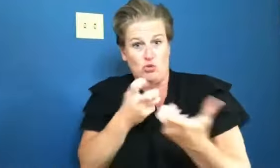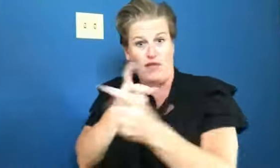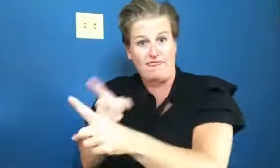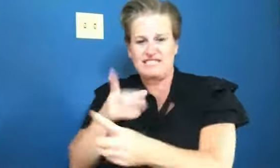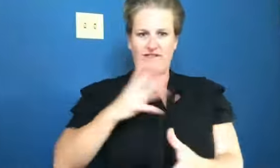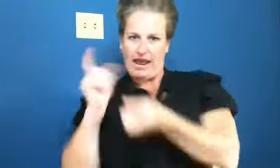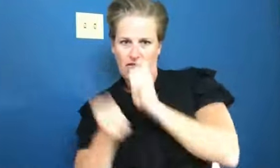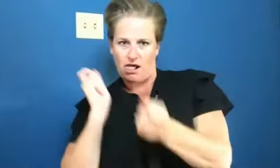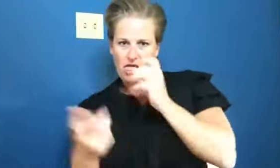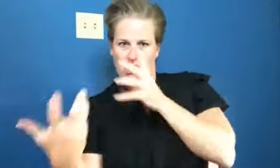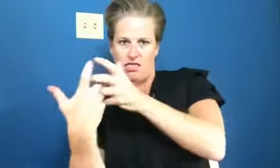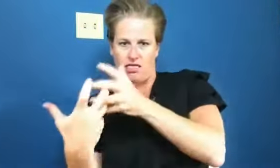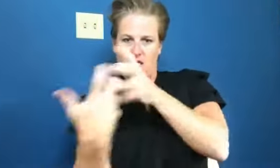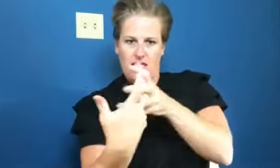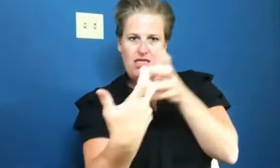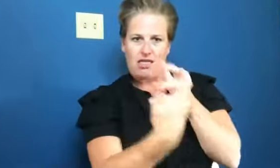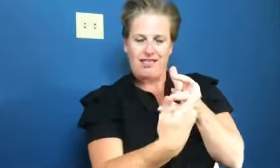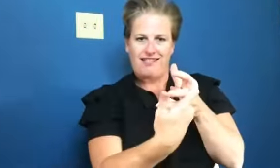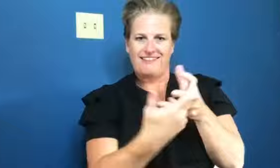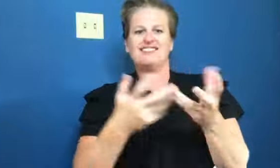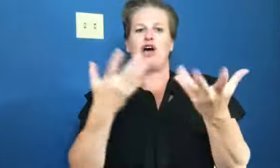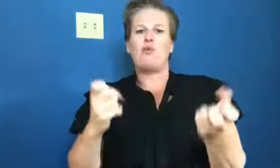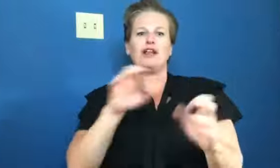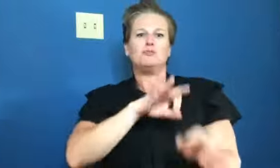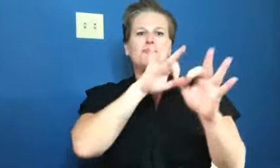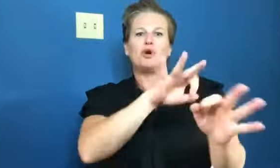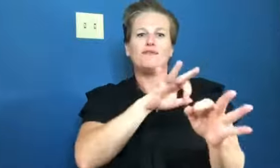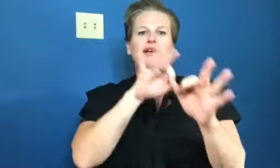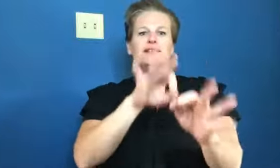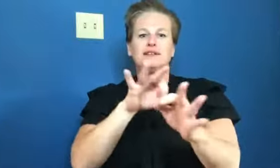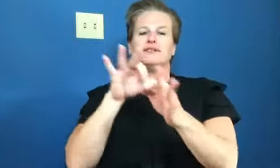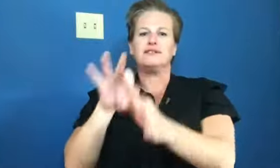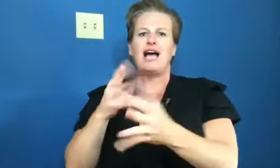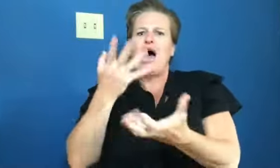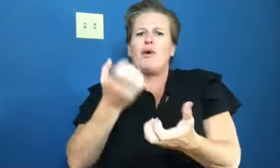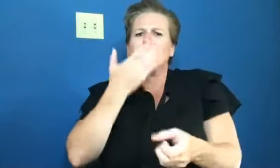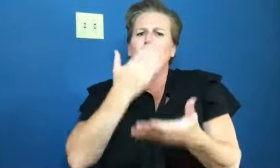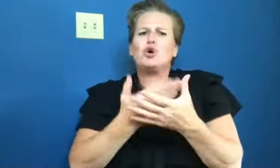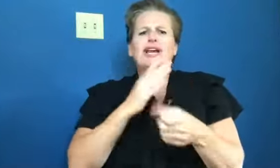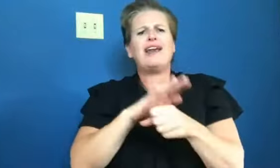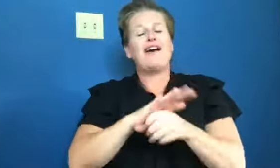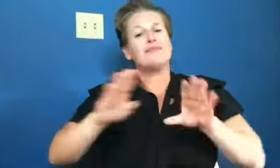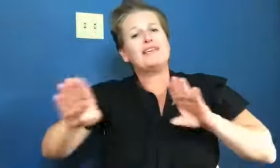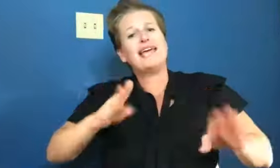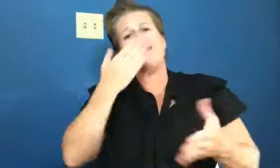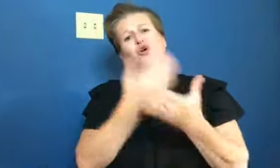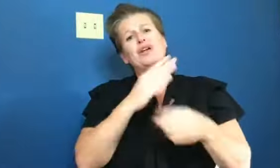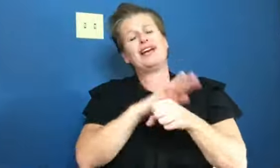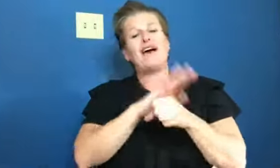is a perfectionist, and I tried to basically be good enough, act good enough, earn the grades so that I can earn